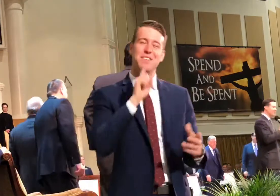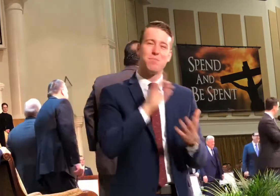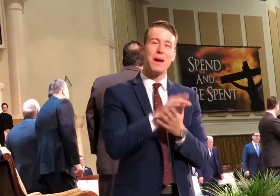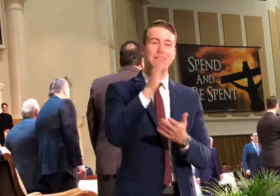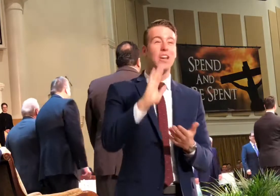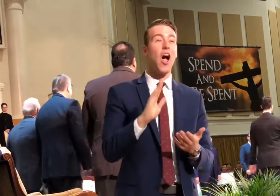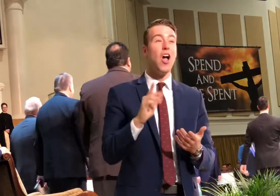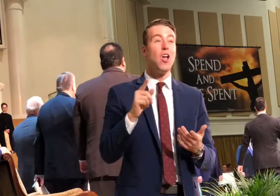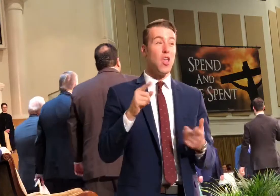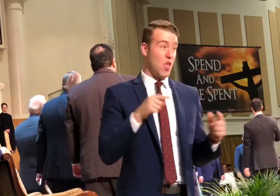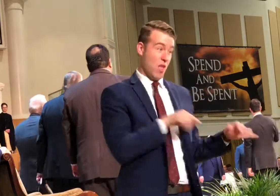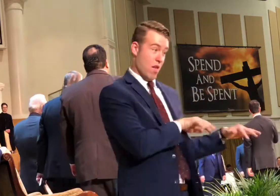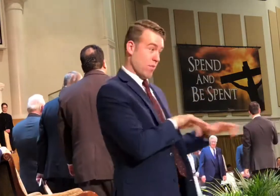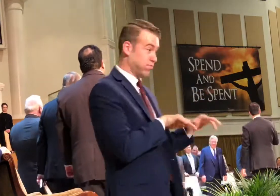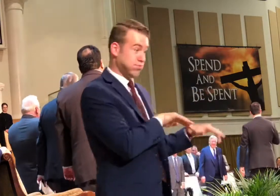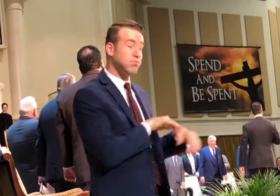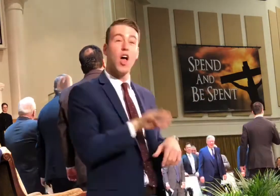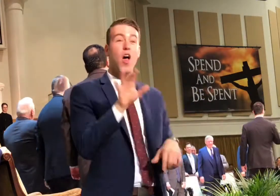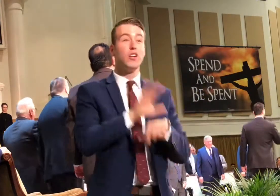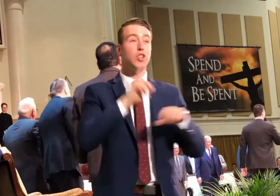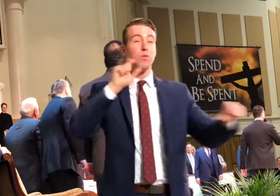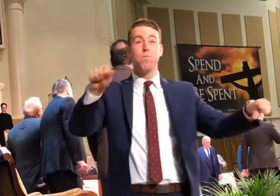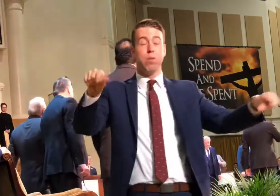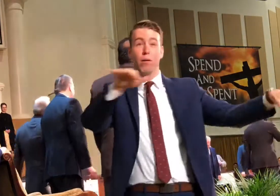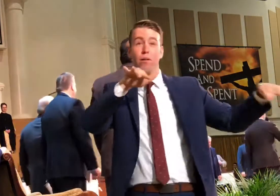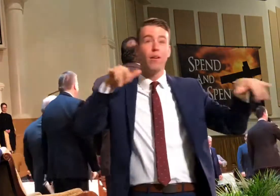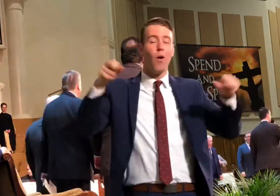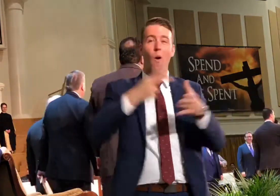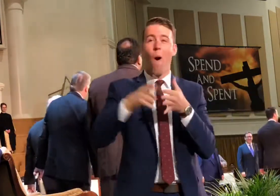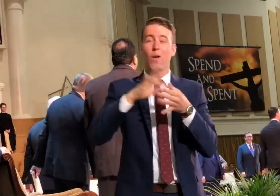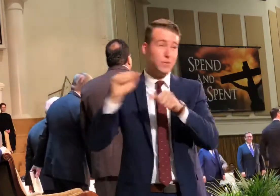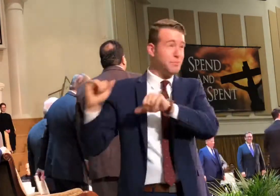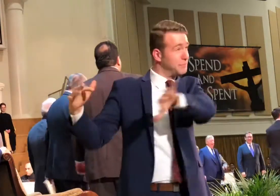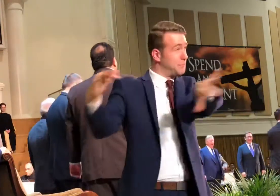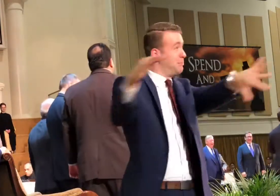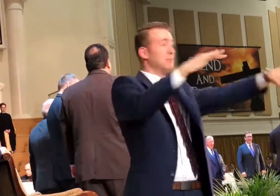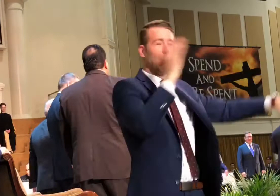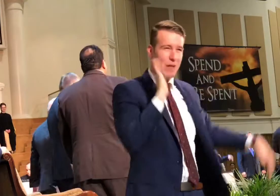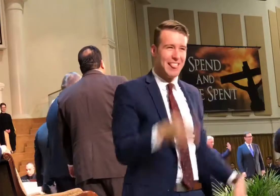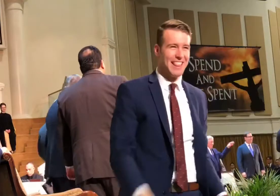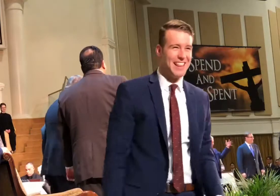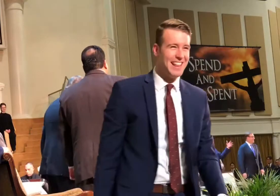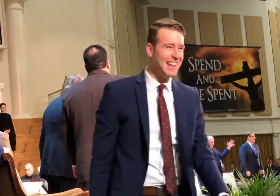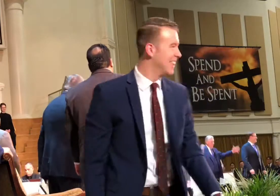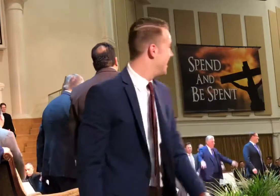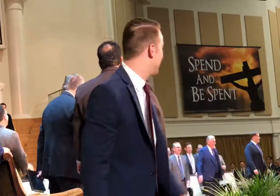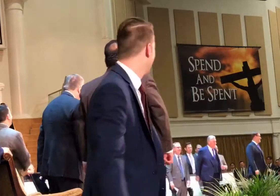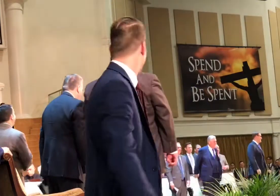Praise God. You give me a B3 in the church, man, and we'll have us a Holy Ghost time.